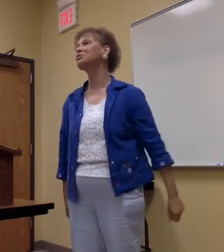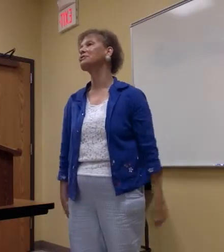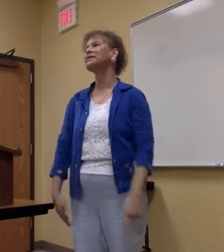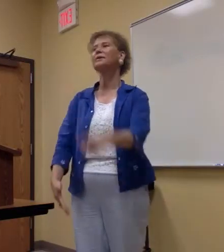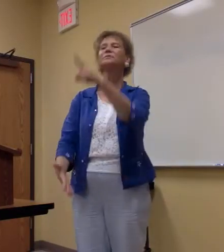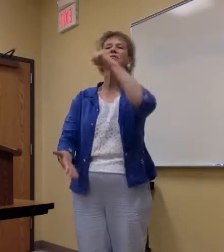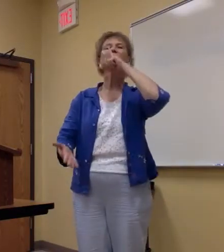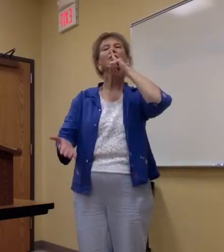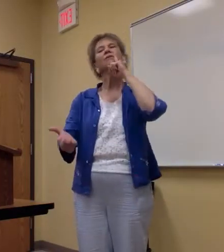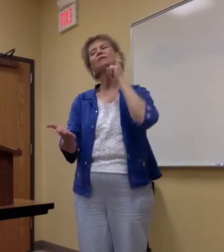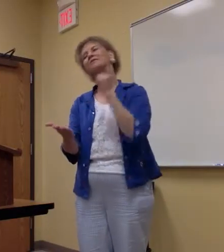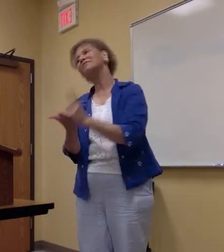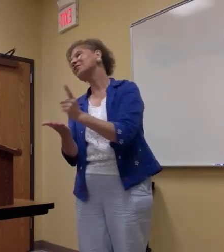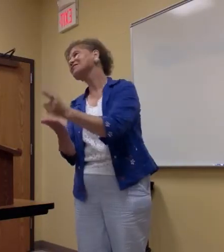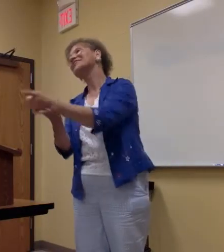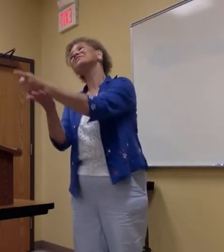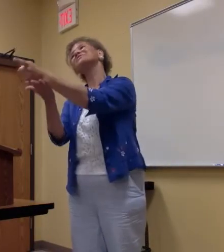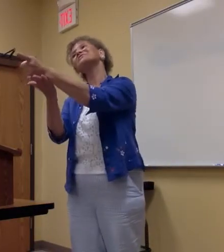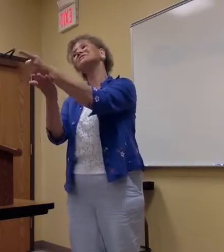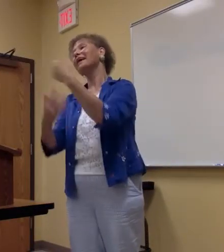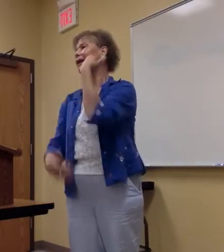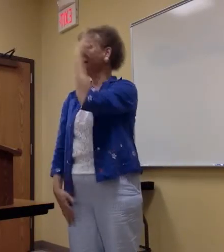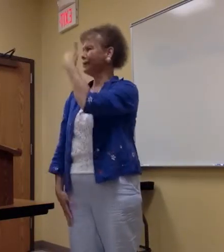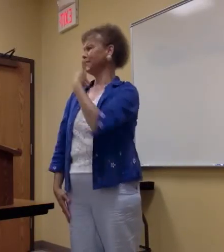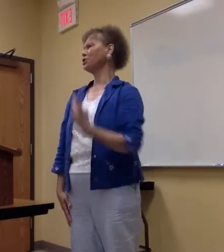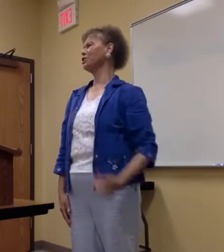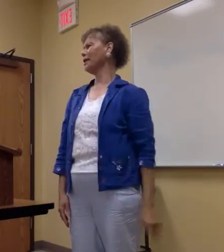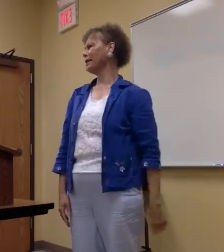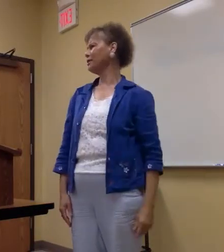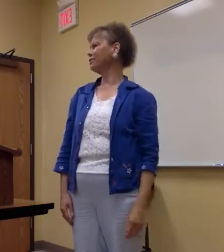in love. And it needs to look like it on your face. You can't go.